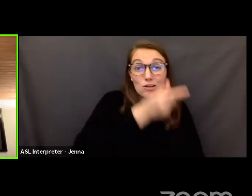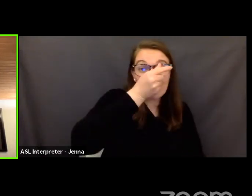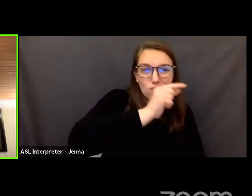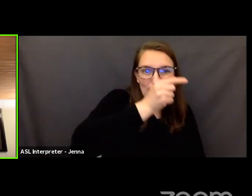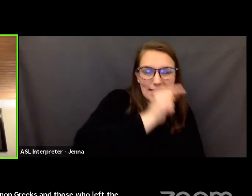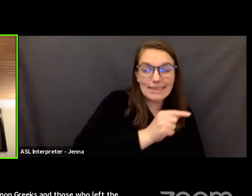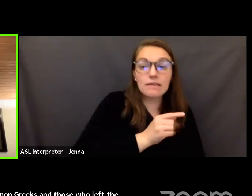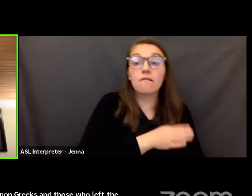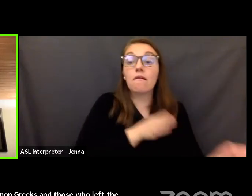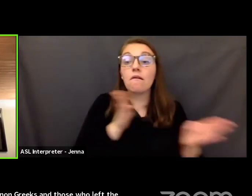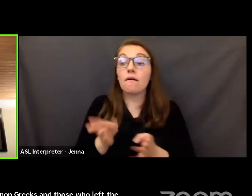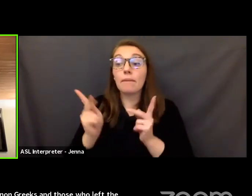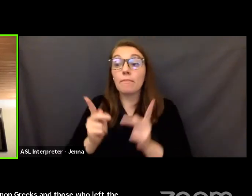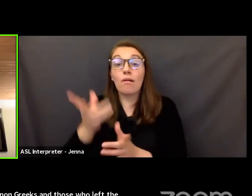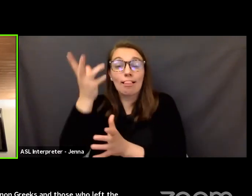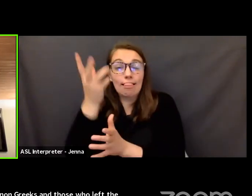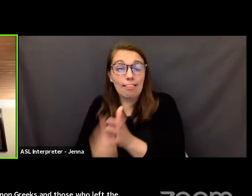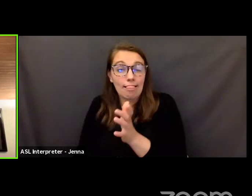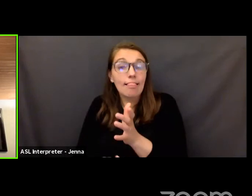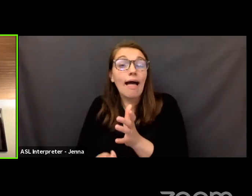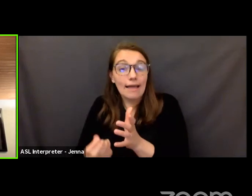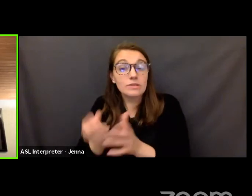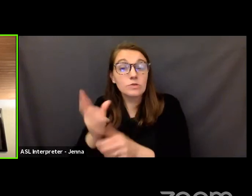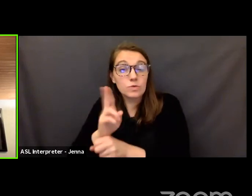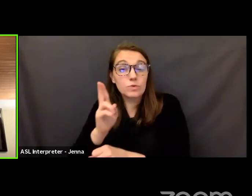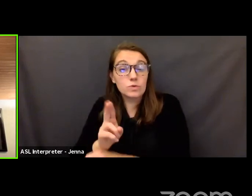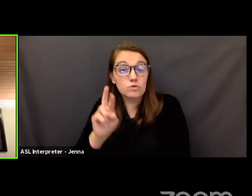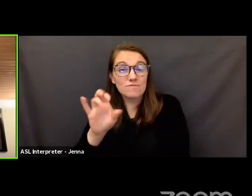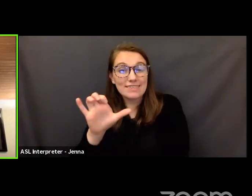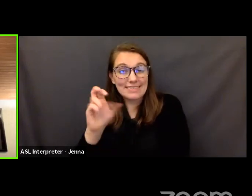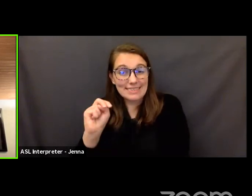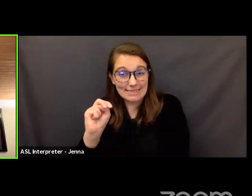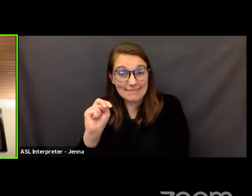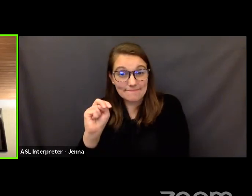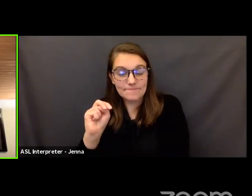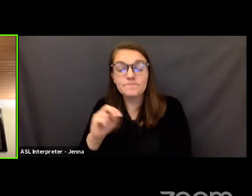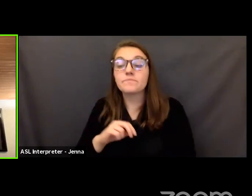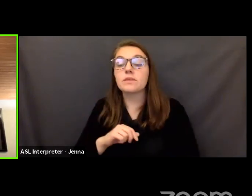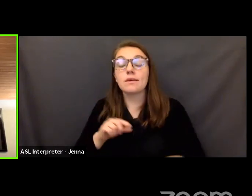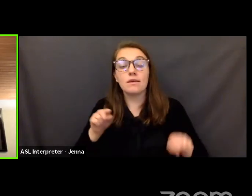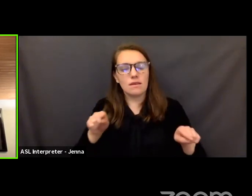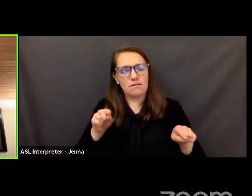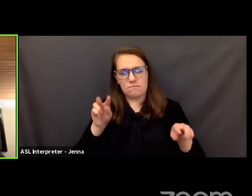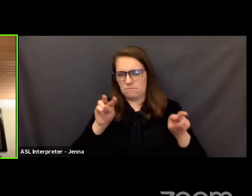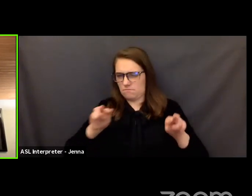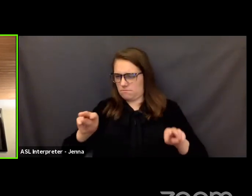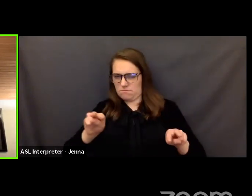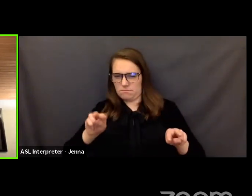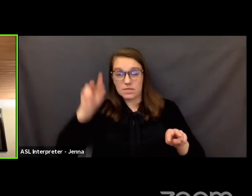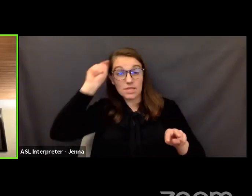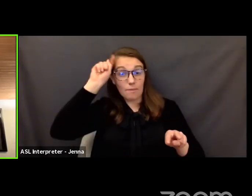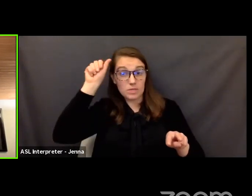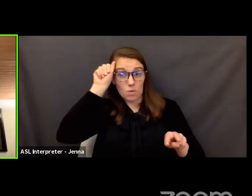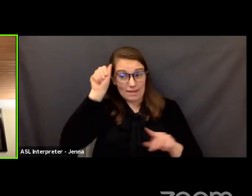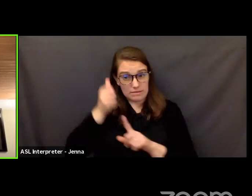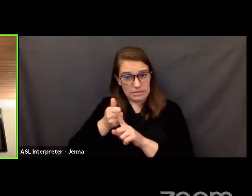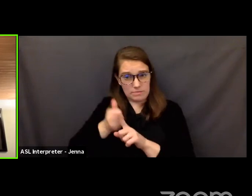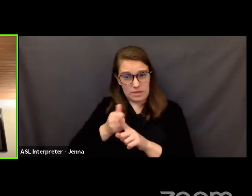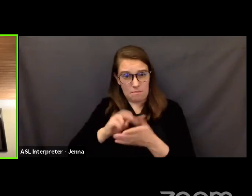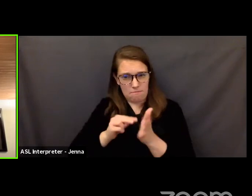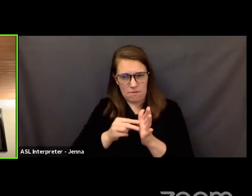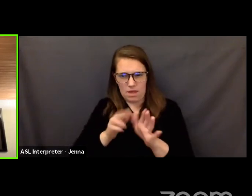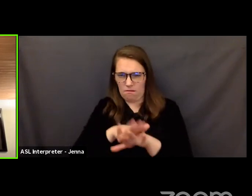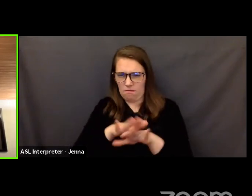Aquinas isn't raising a question about the humanity or the rationality of non-Greeks. Rather, Aquinas is using